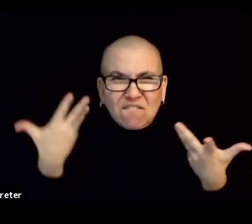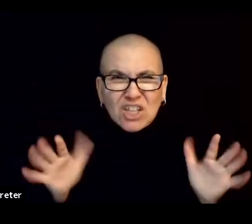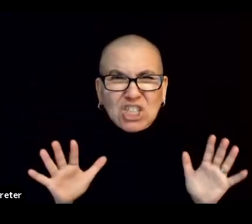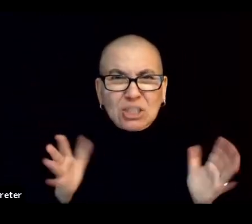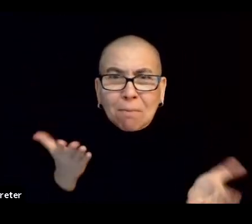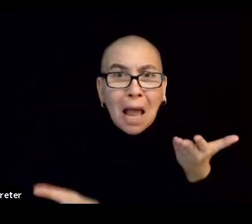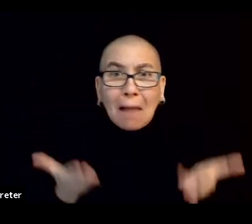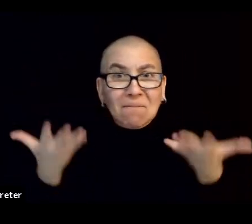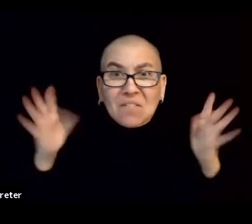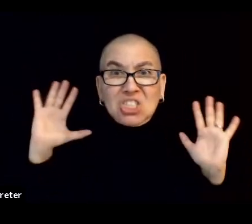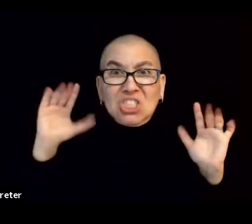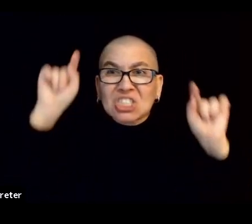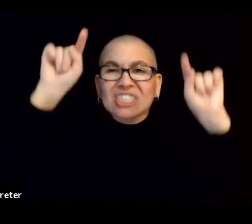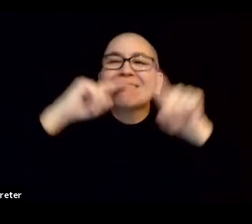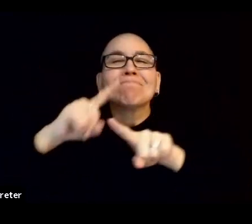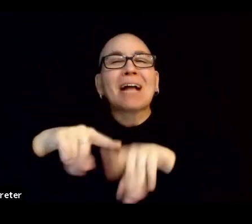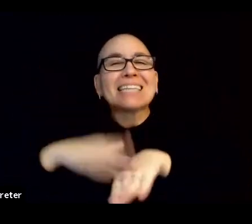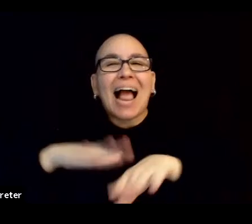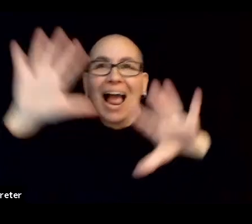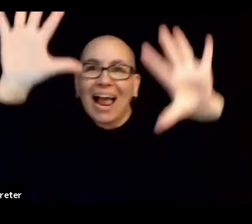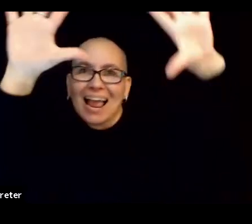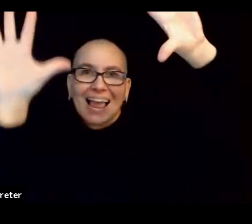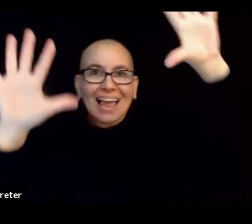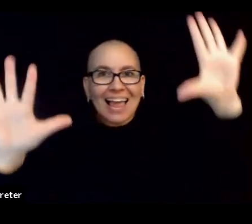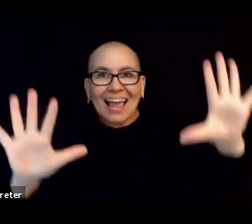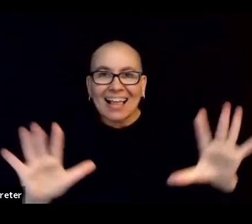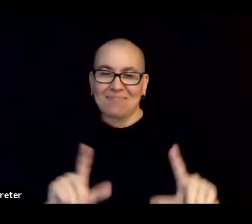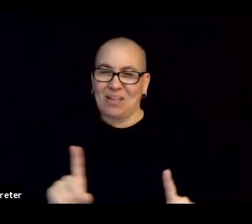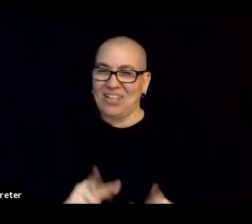that. Okay, thank you.